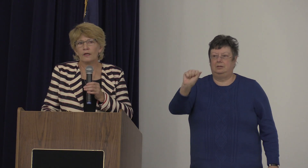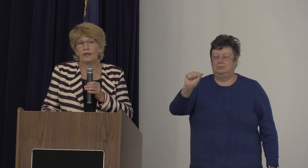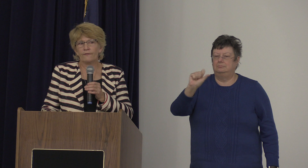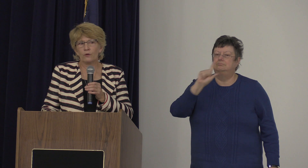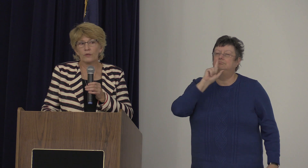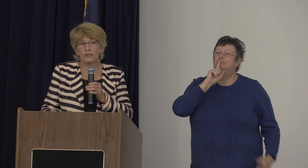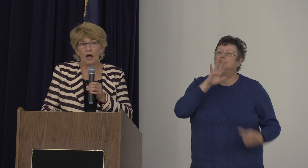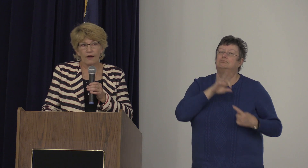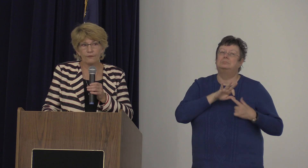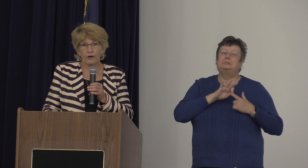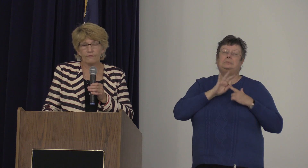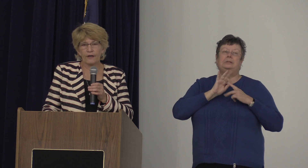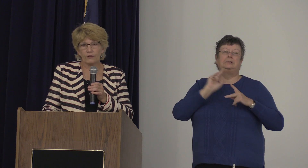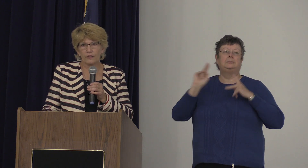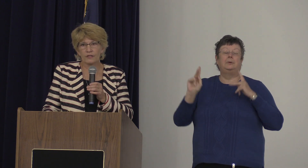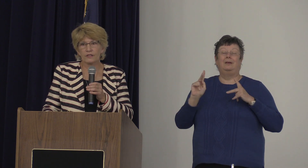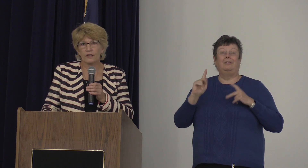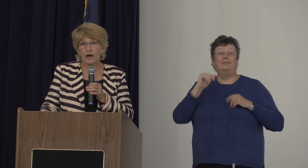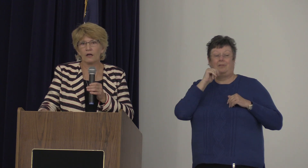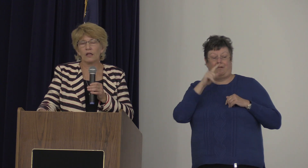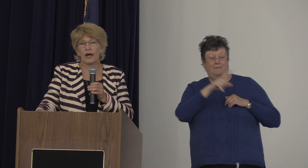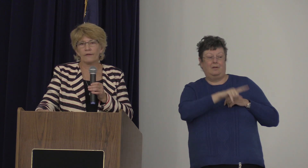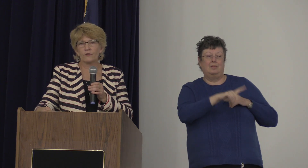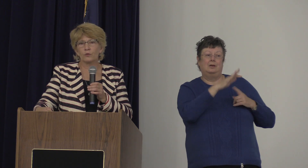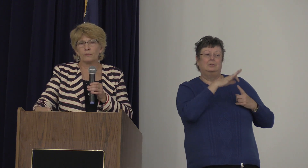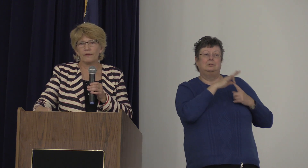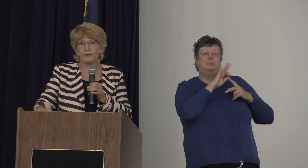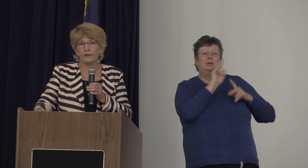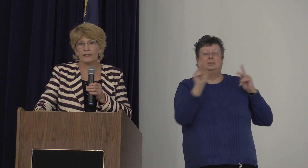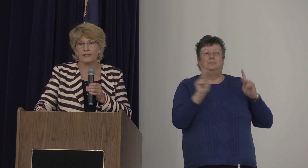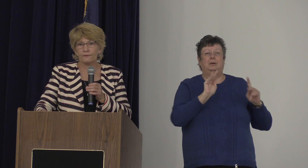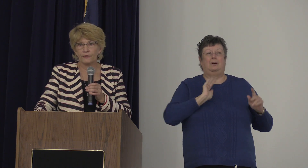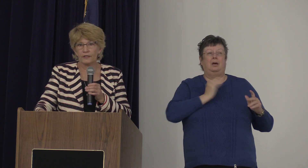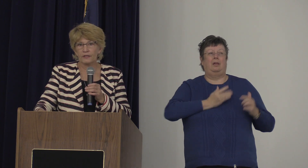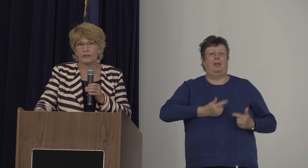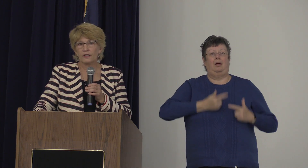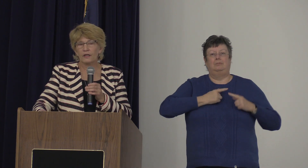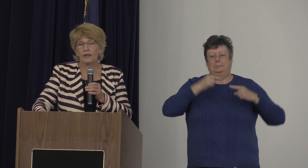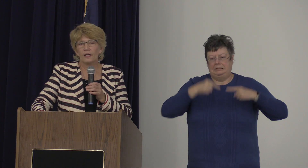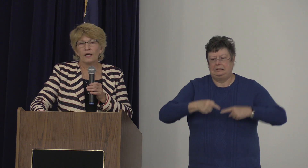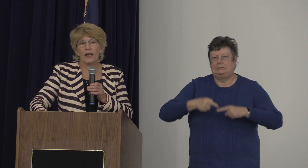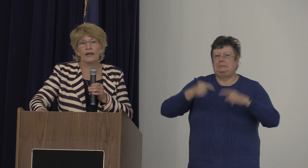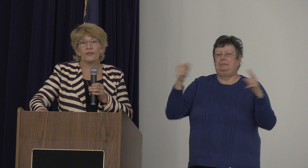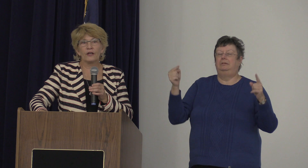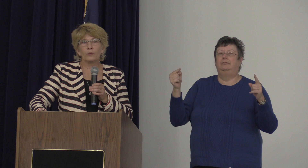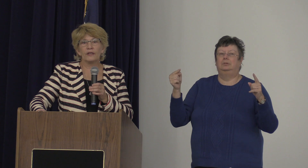special. If it was not for our veterans, our lives would be very different.